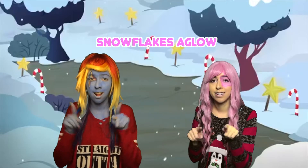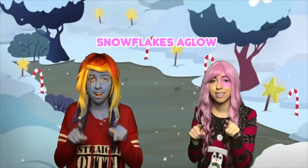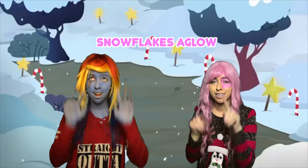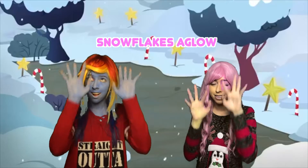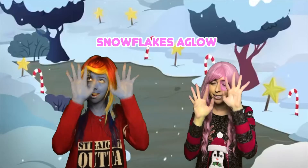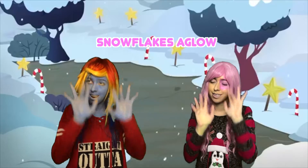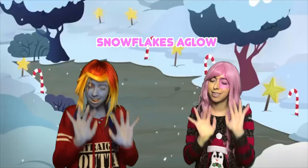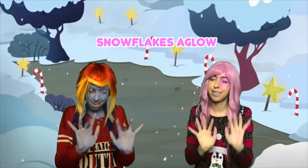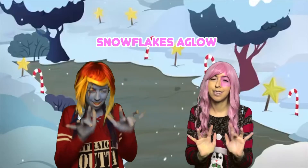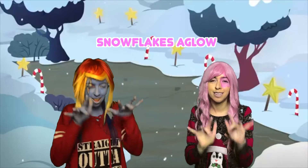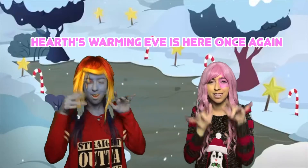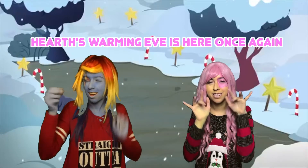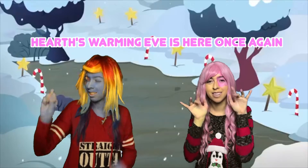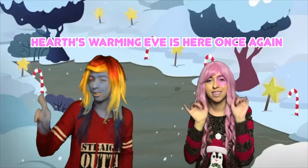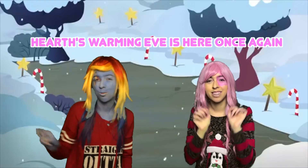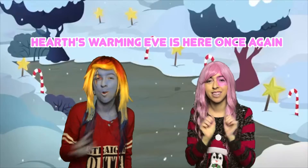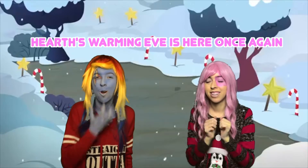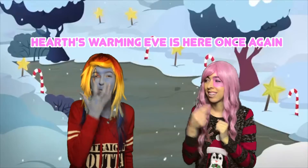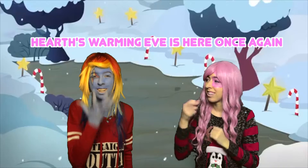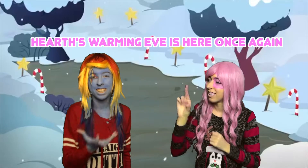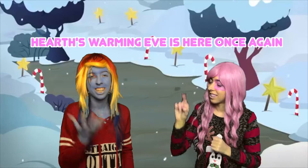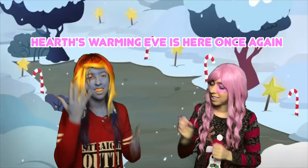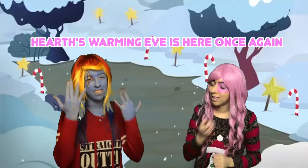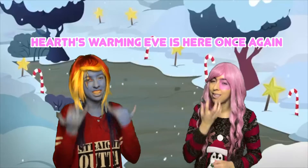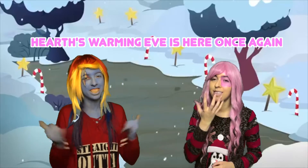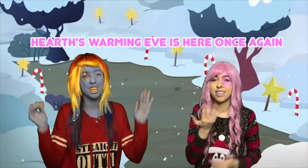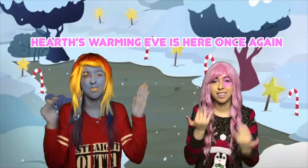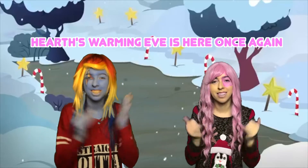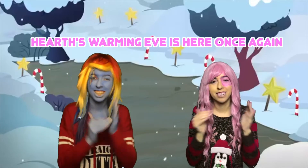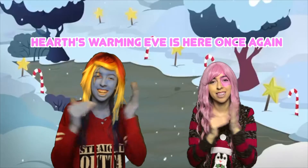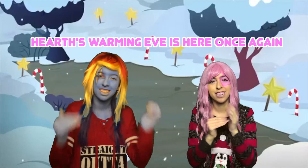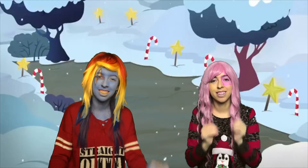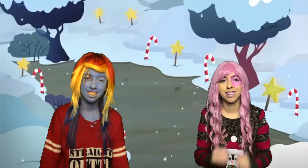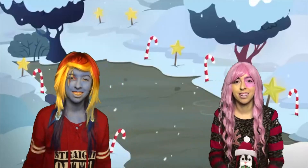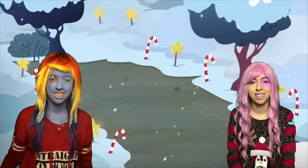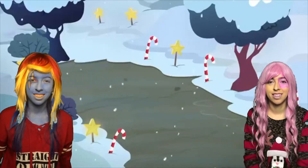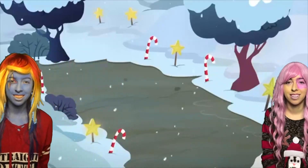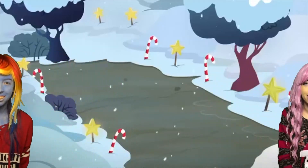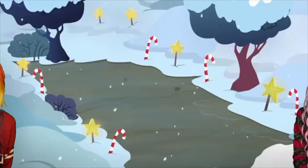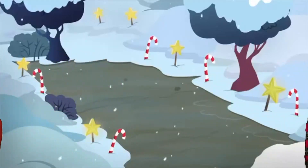Snowflakes aglow. Hearth warming Eve is here once